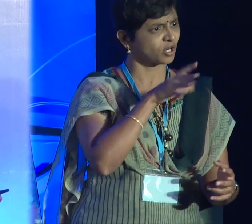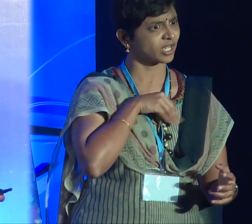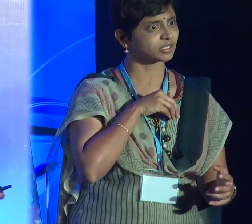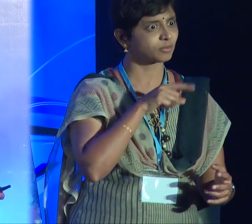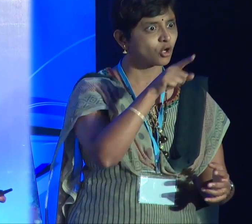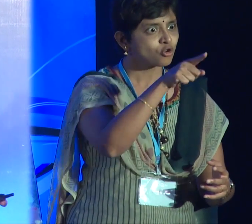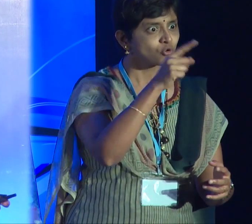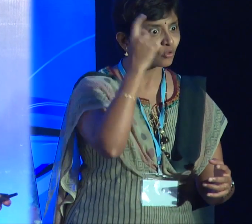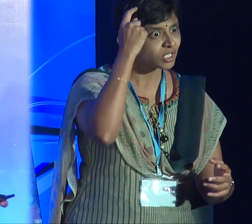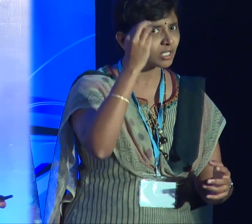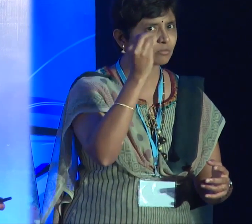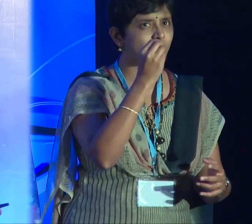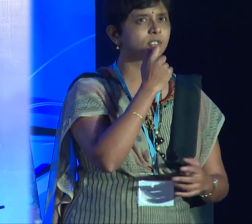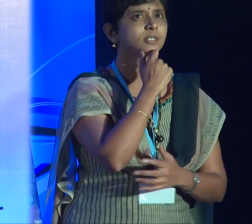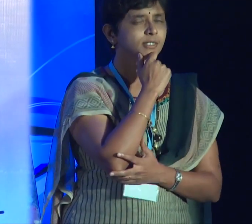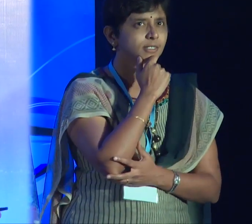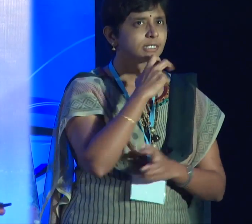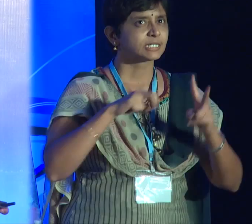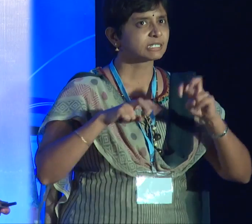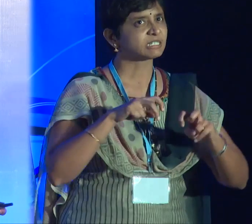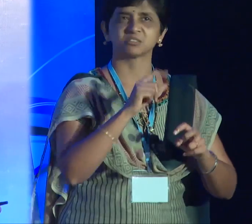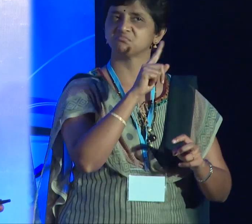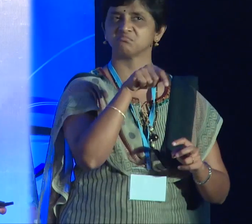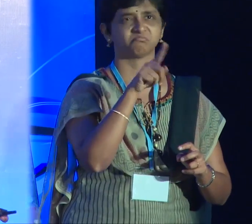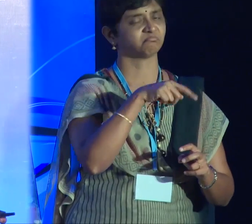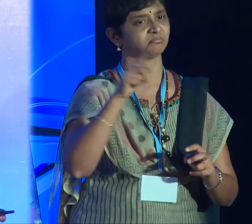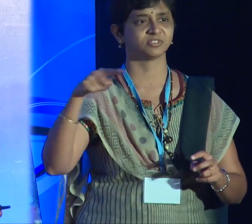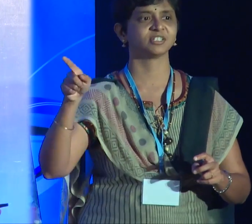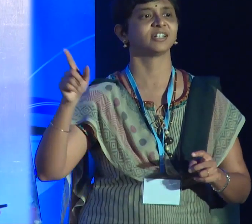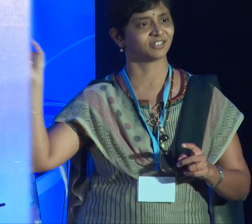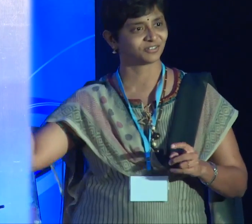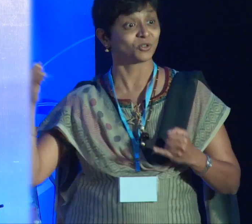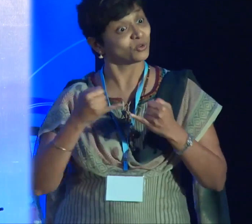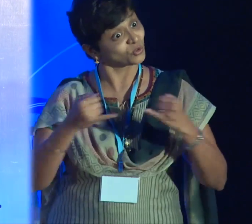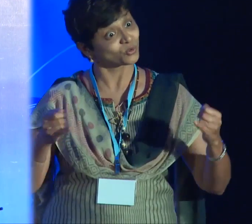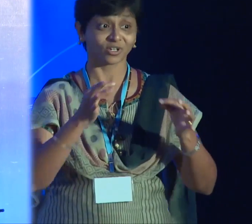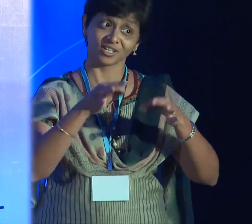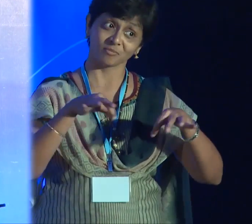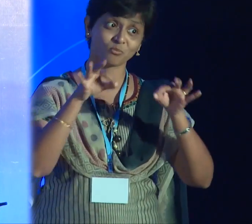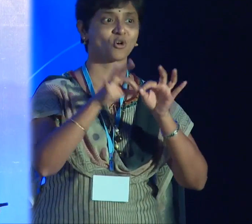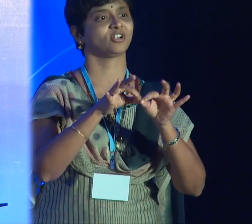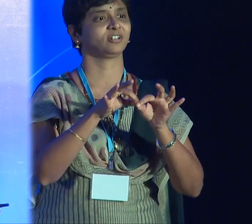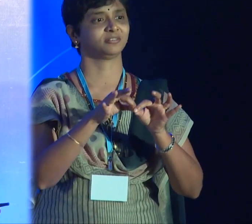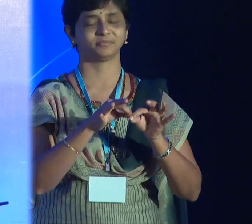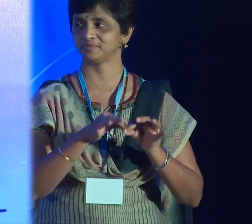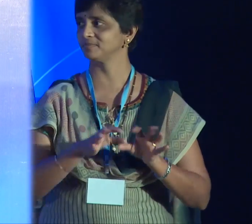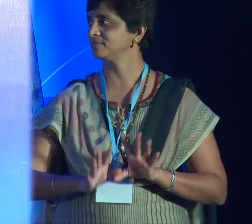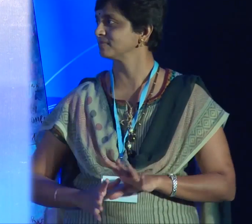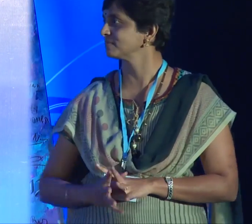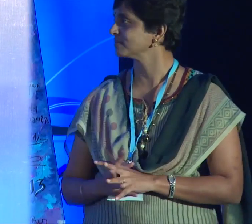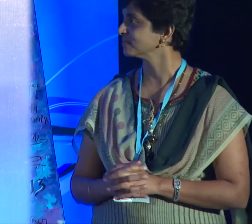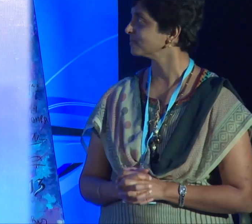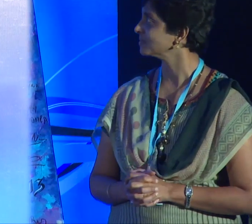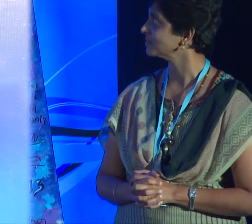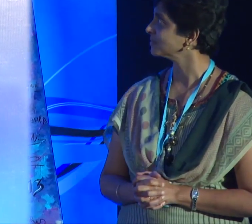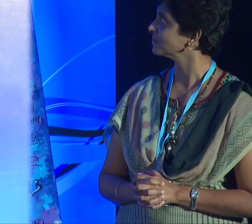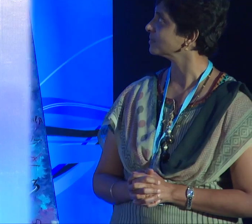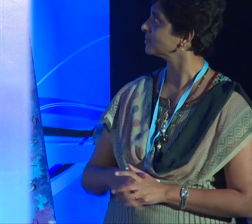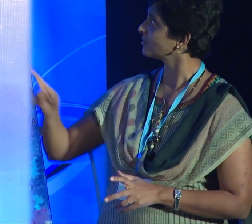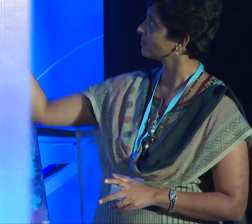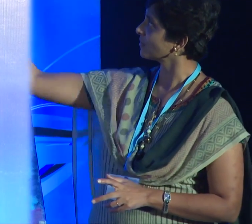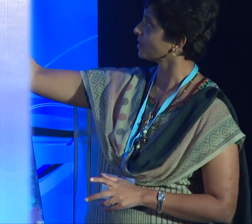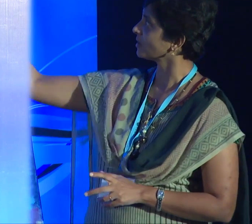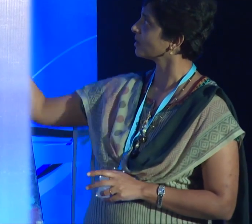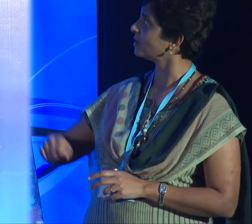of the gods. And let us see whether we see what is right in front of us. This is